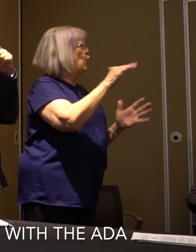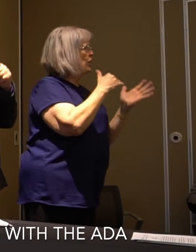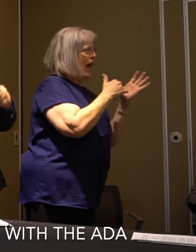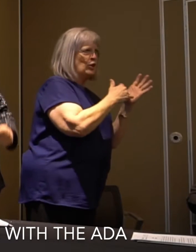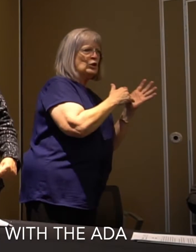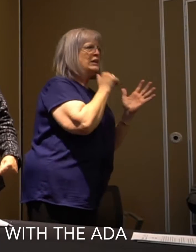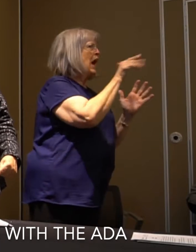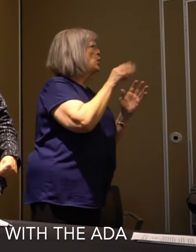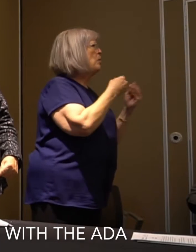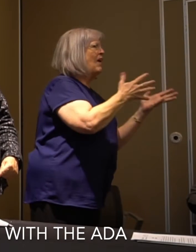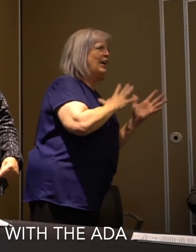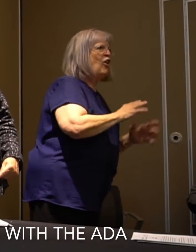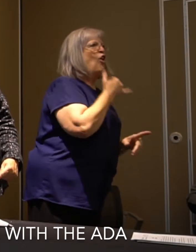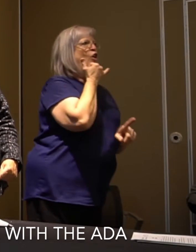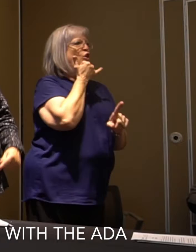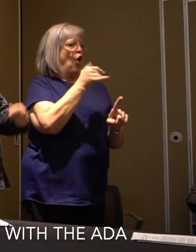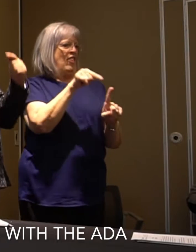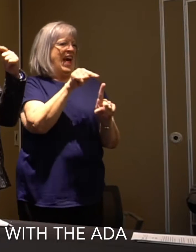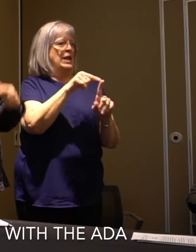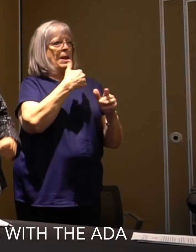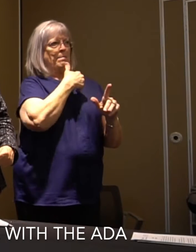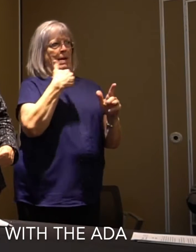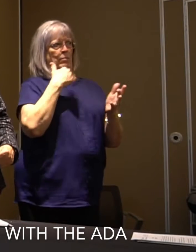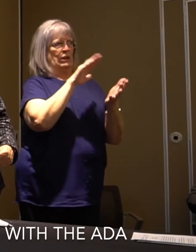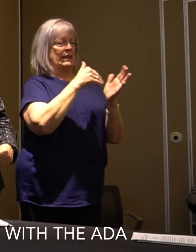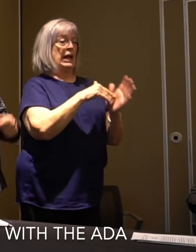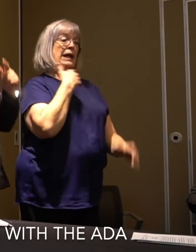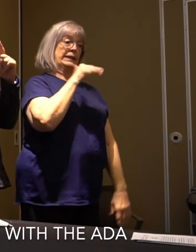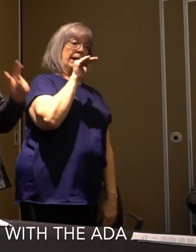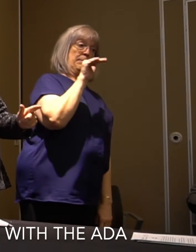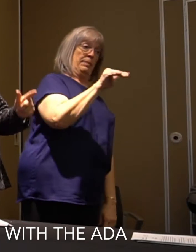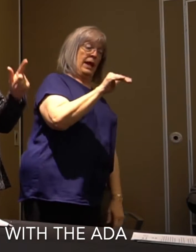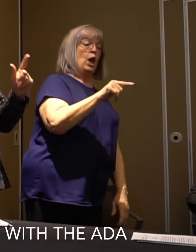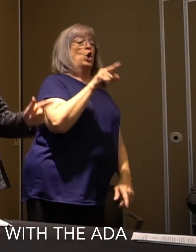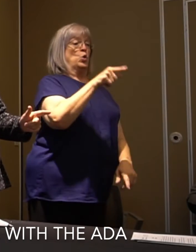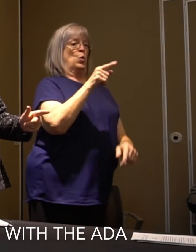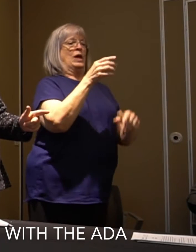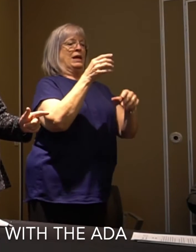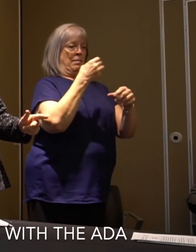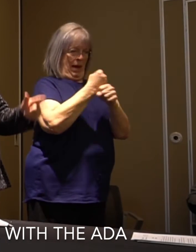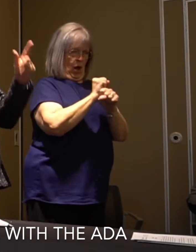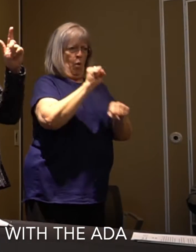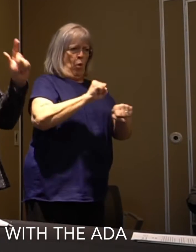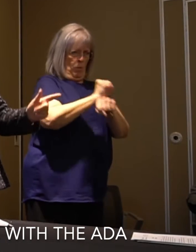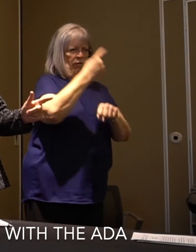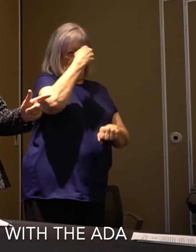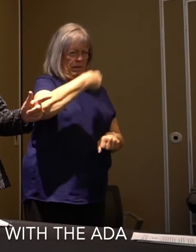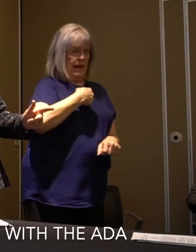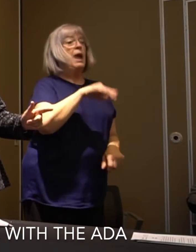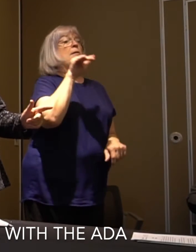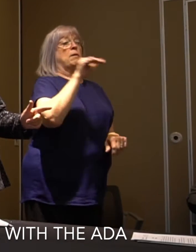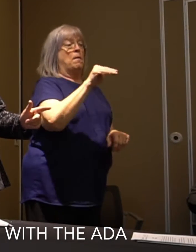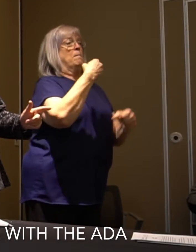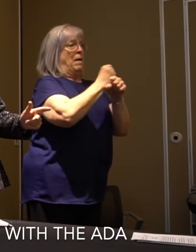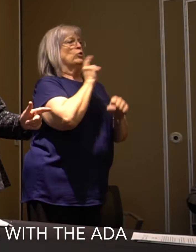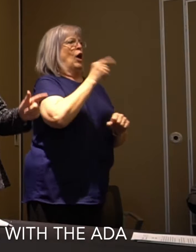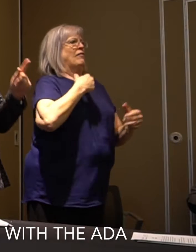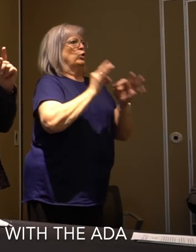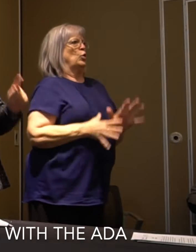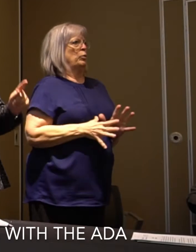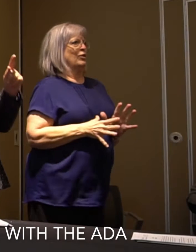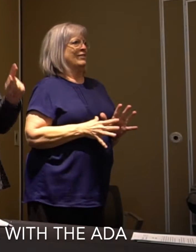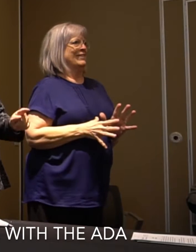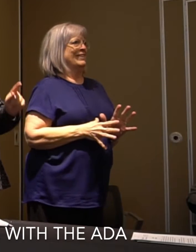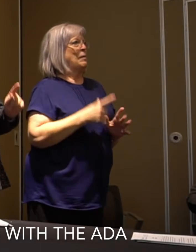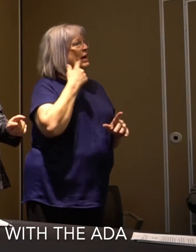but call the member center and ask them to get you an appointment and to make sure the interpreter is there,